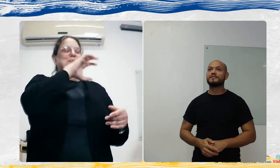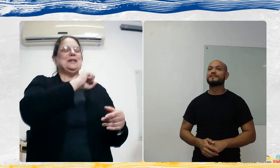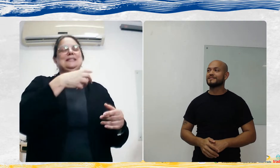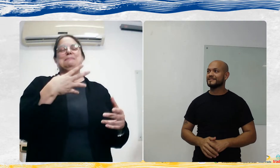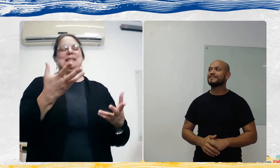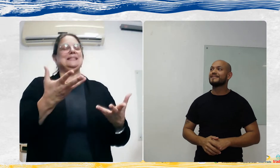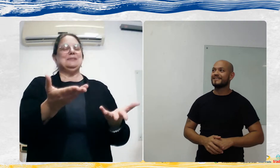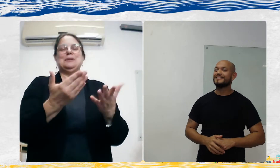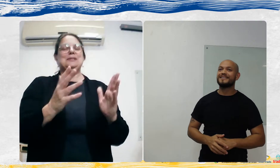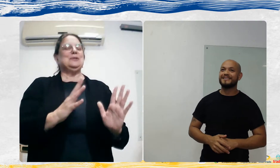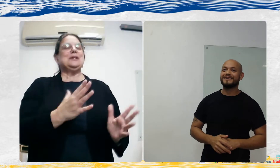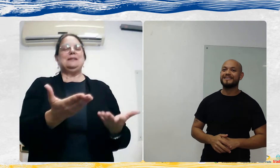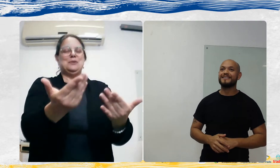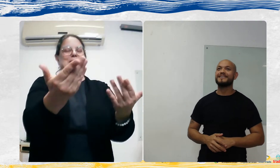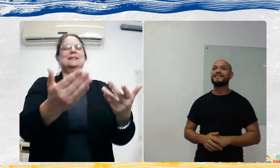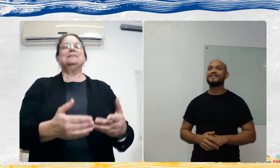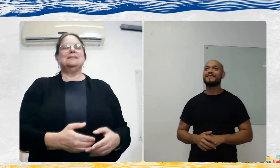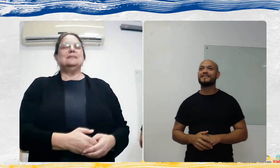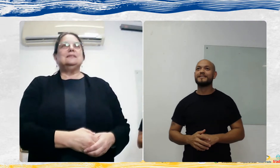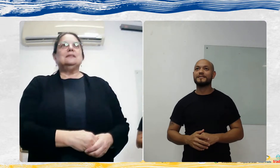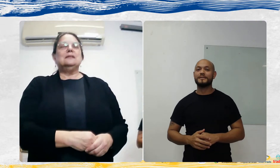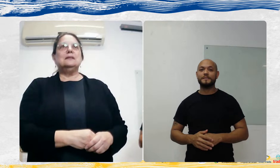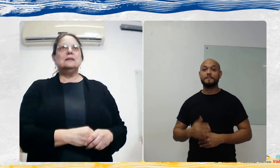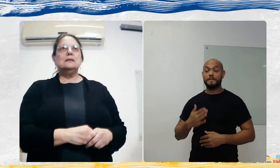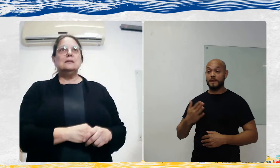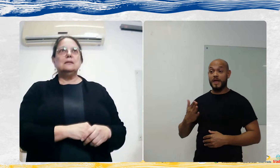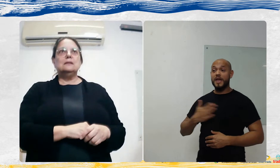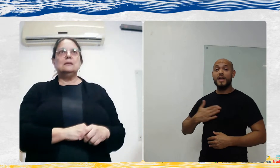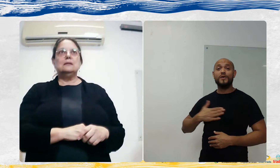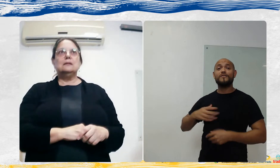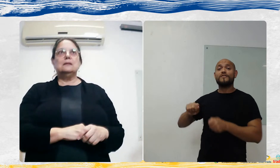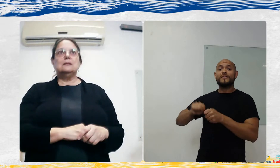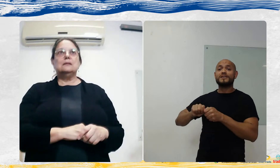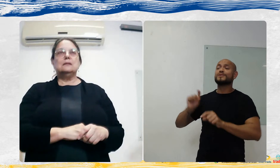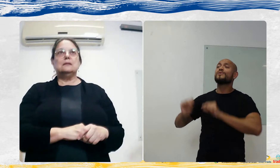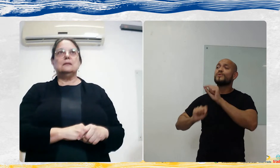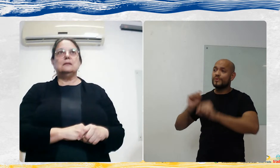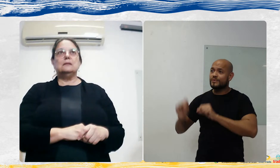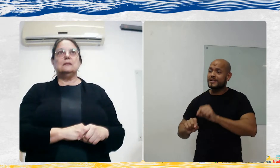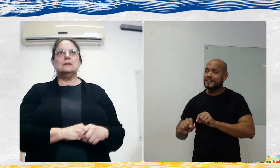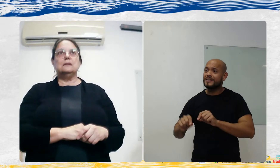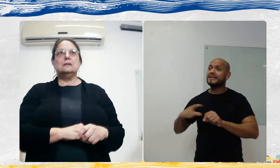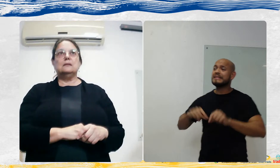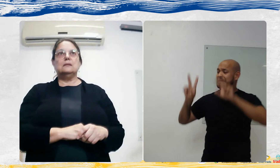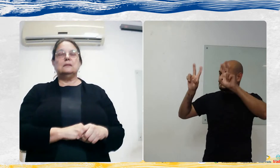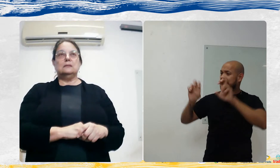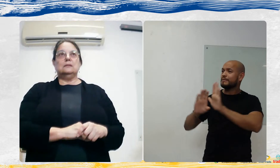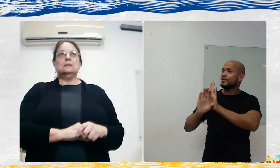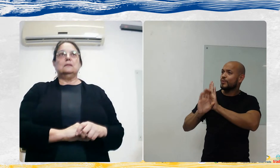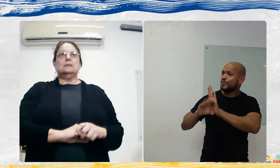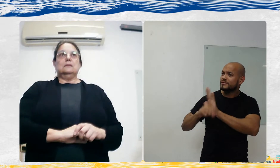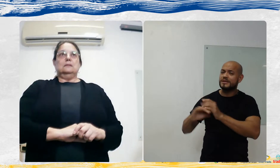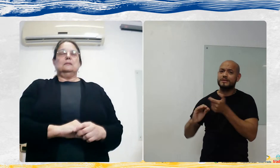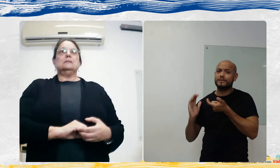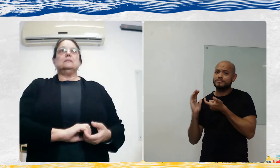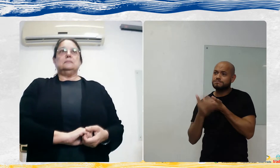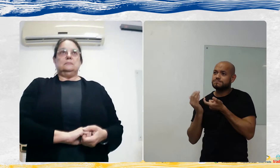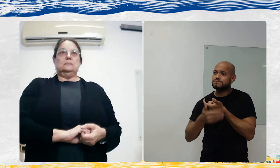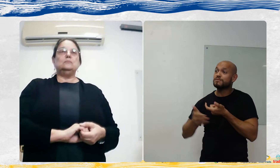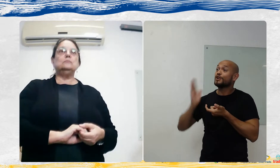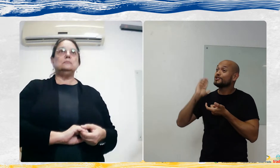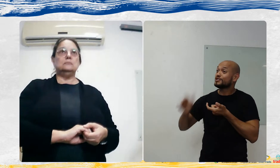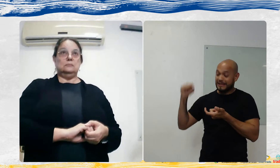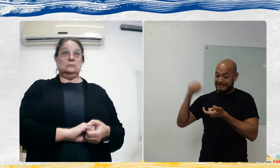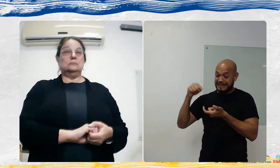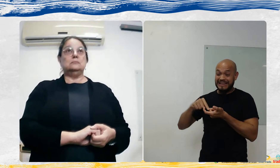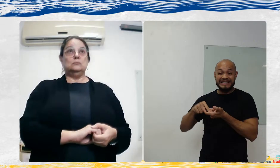Sorry, Otherwise I I'm miss. sorry. No, it's okay. Go ahead. What do I do when it comes to this concept and terms that already is too complex,